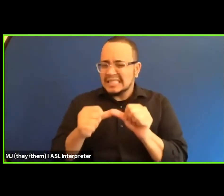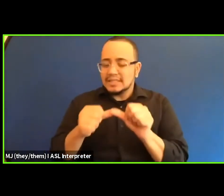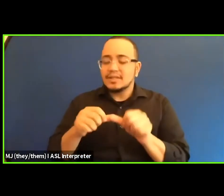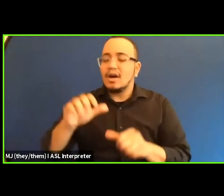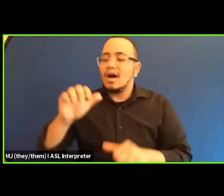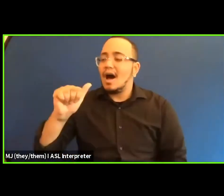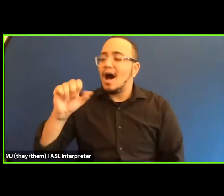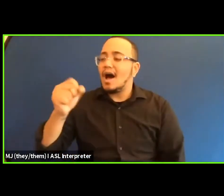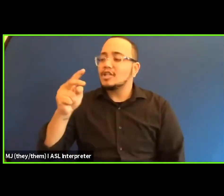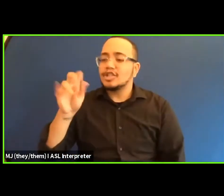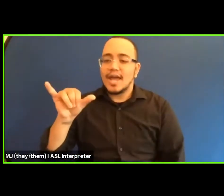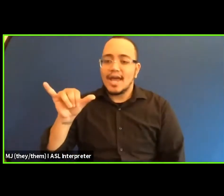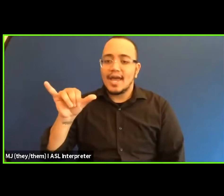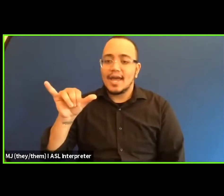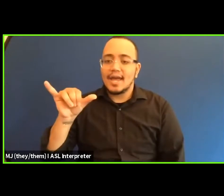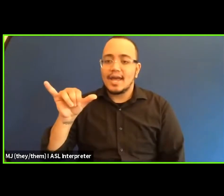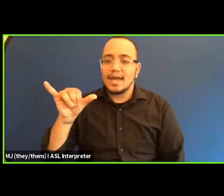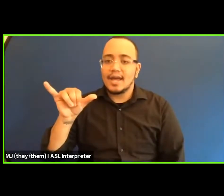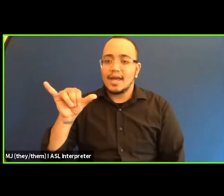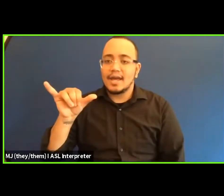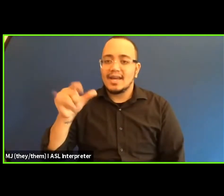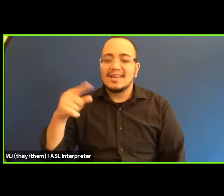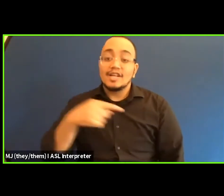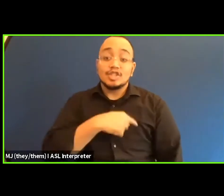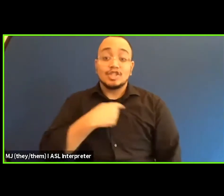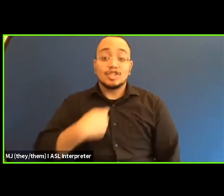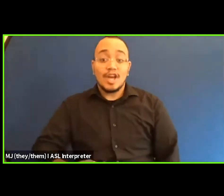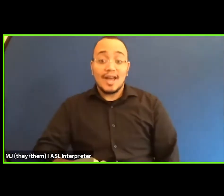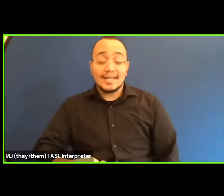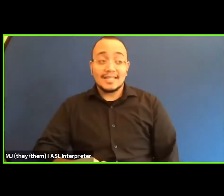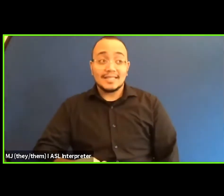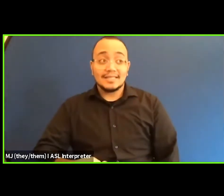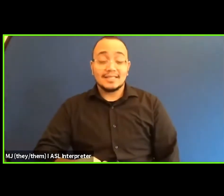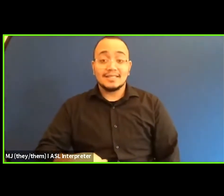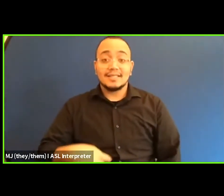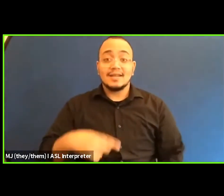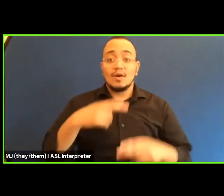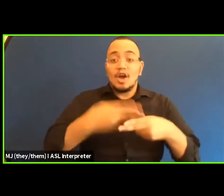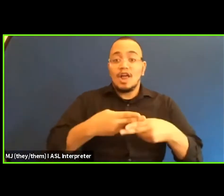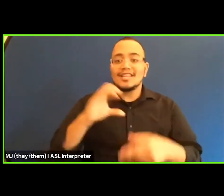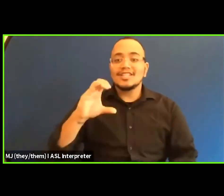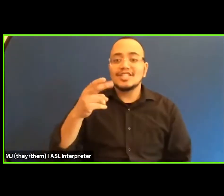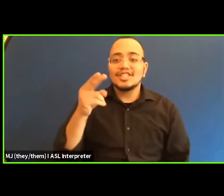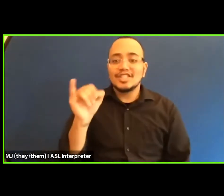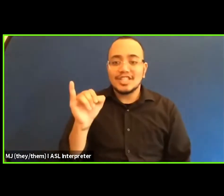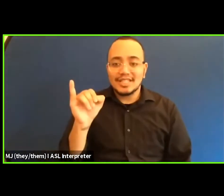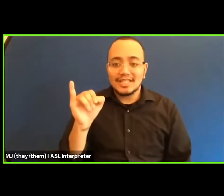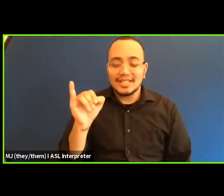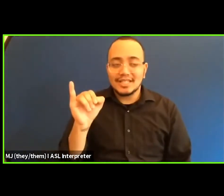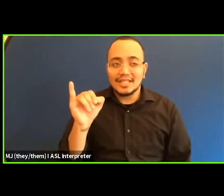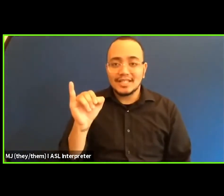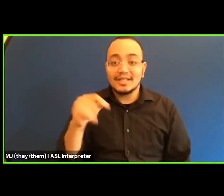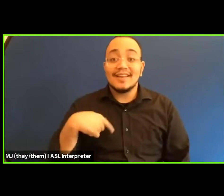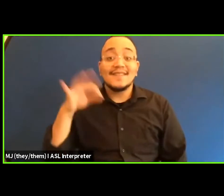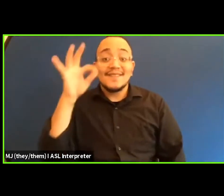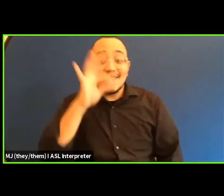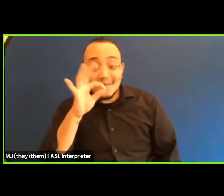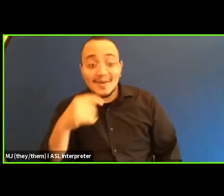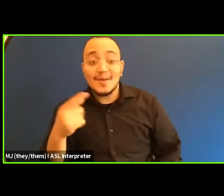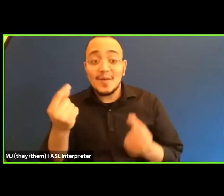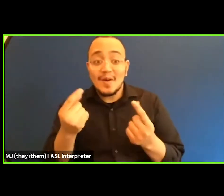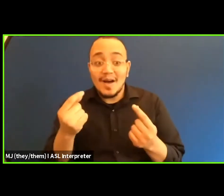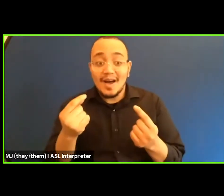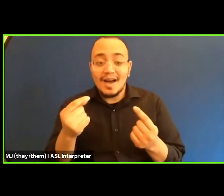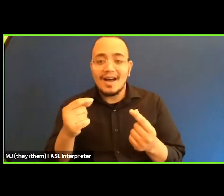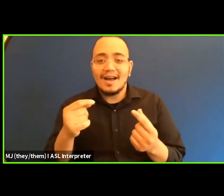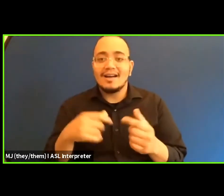ashe. In the Chinese tradition, we would call it qi. And then in our Filipino tradition, I honestly